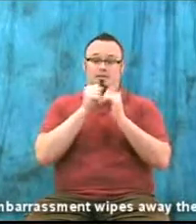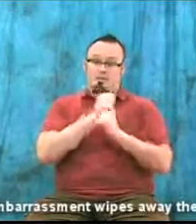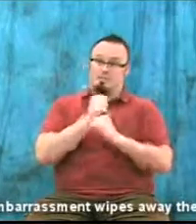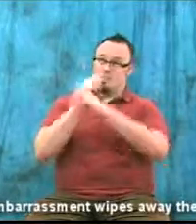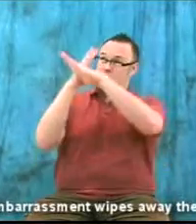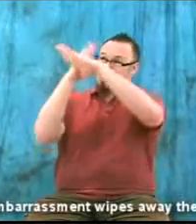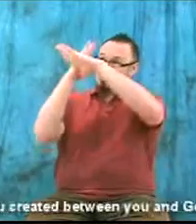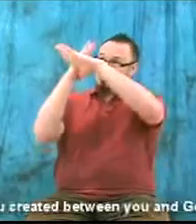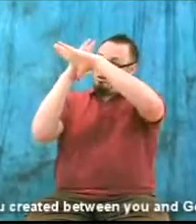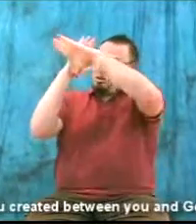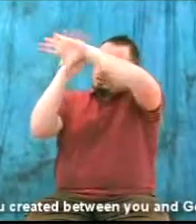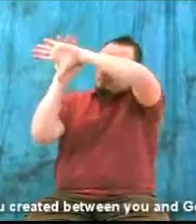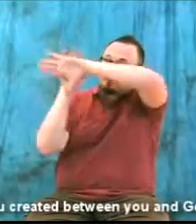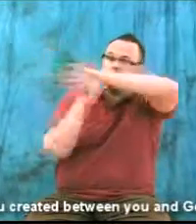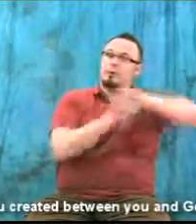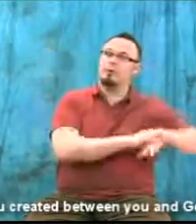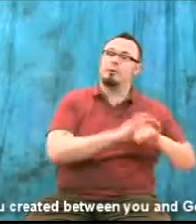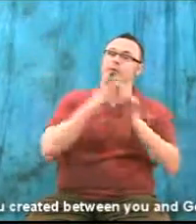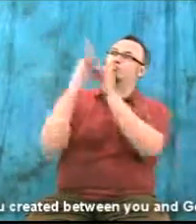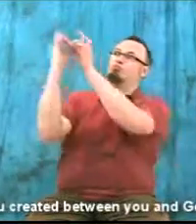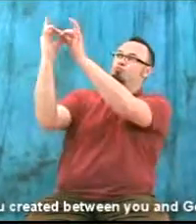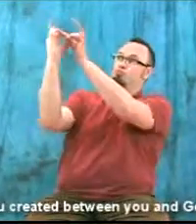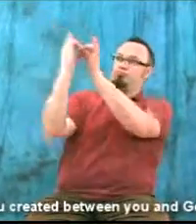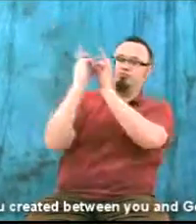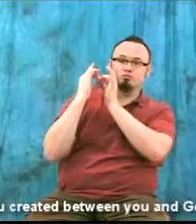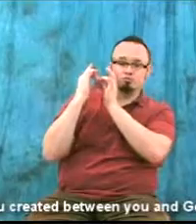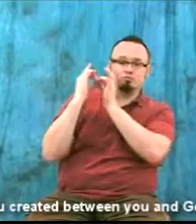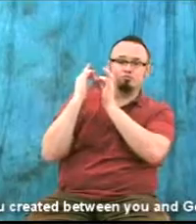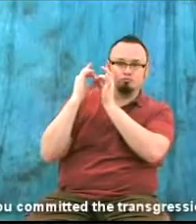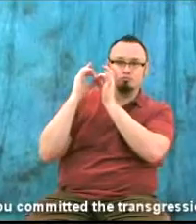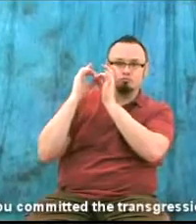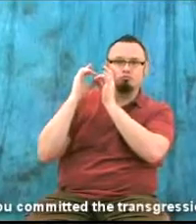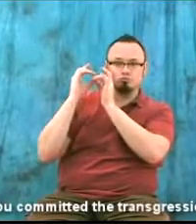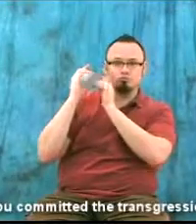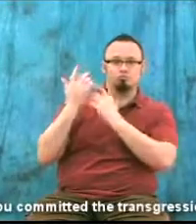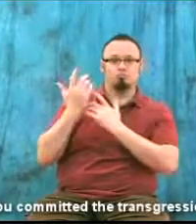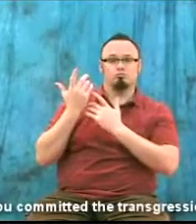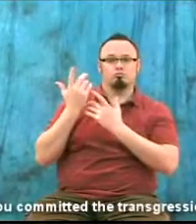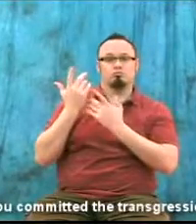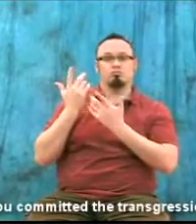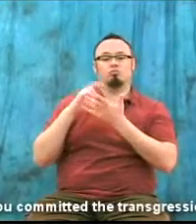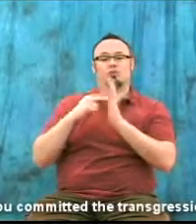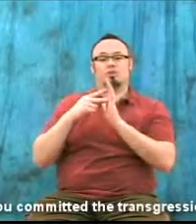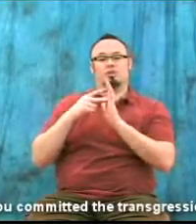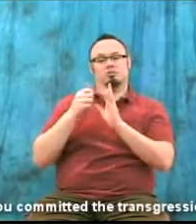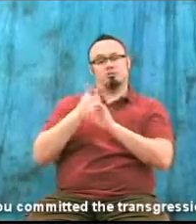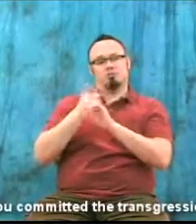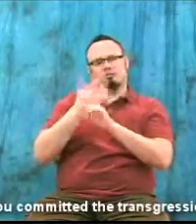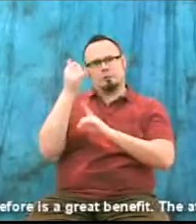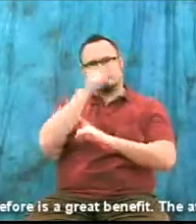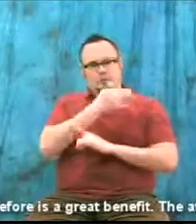barrier you created between you and God when you committed the transgression and therefore is a great benefit.